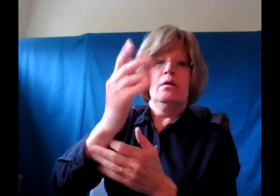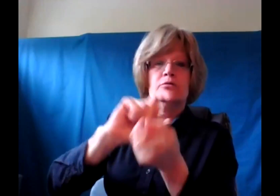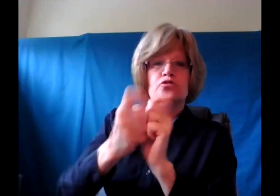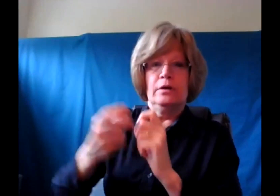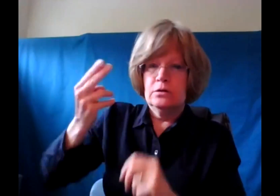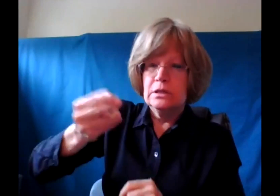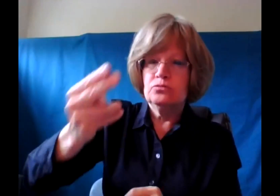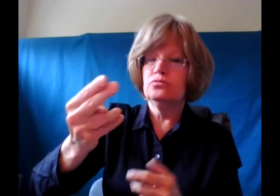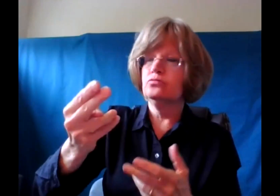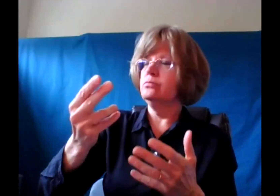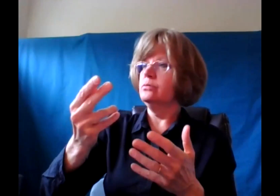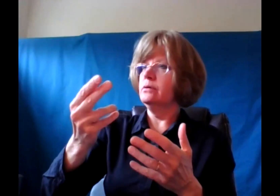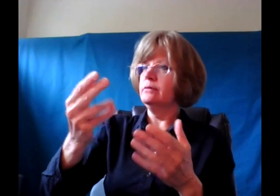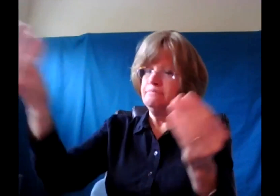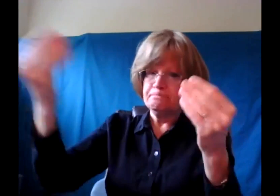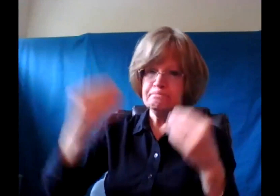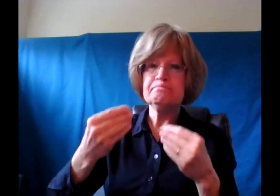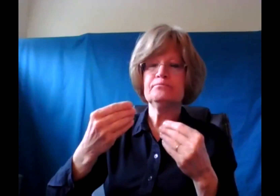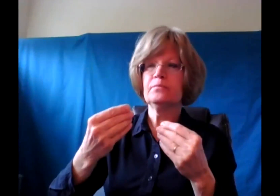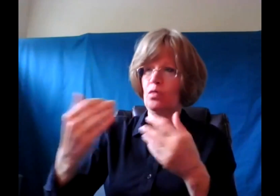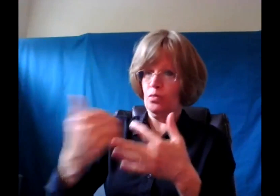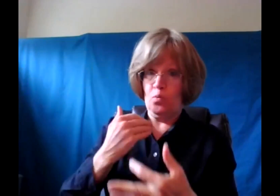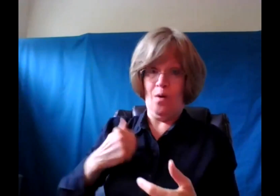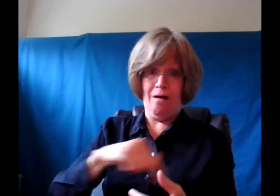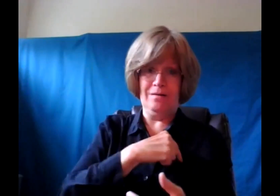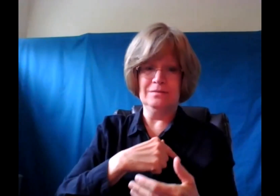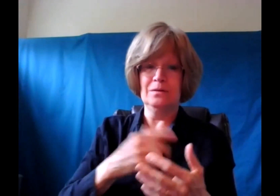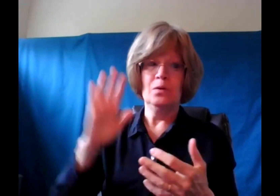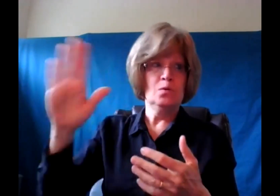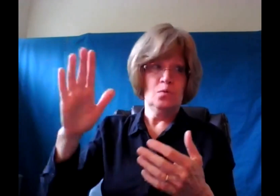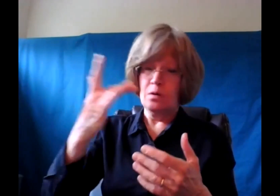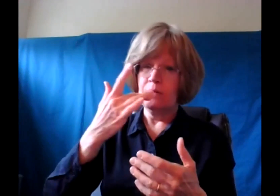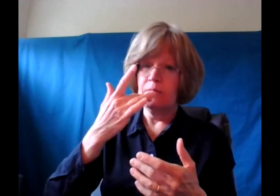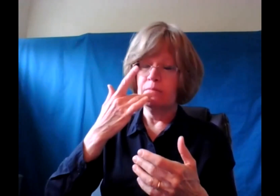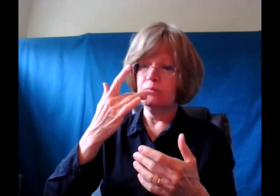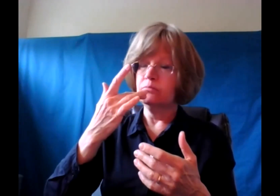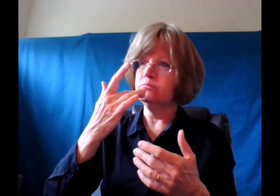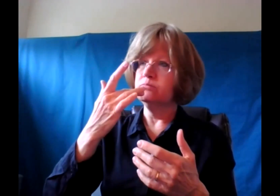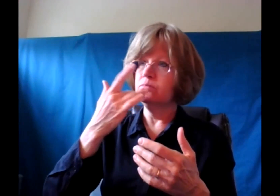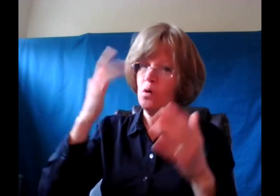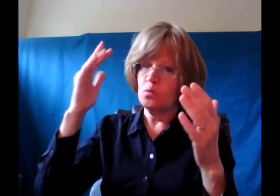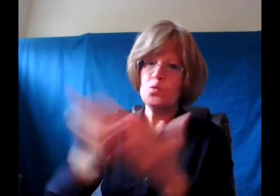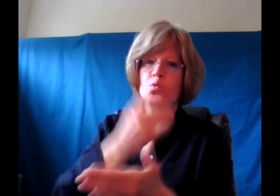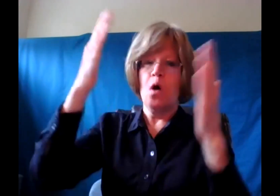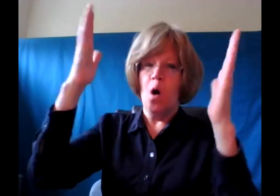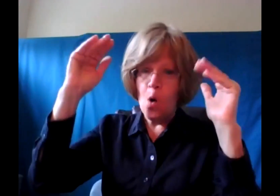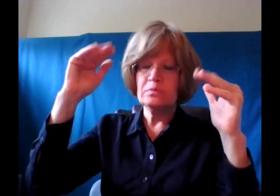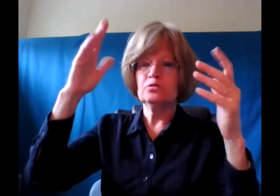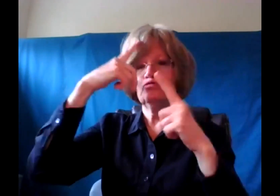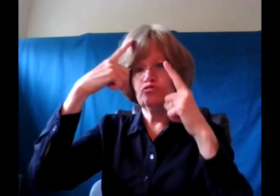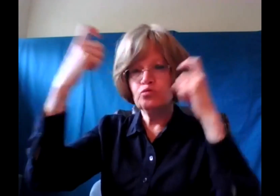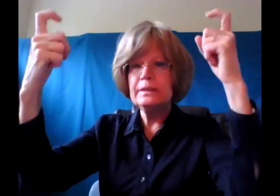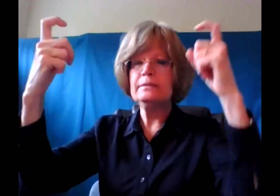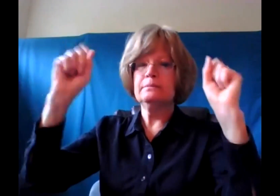shame's history, usher in and accomplish through us your preferred streams and